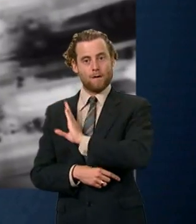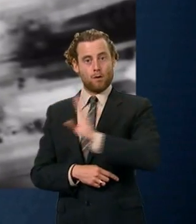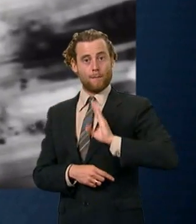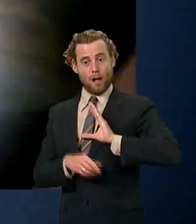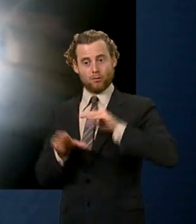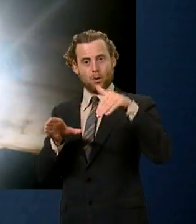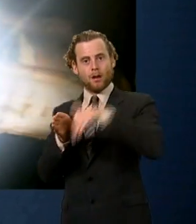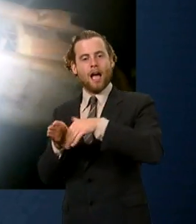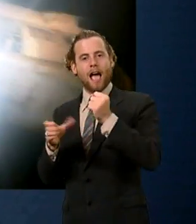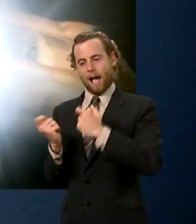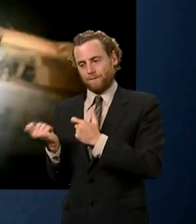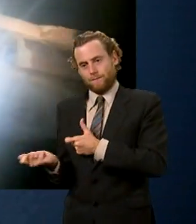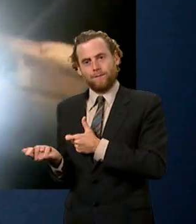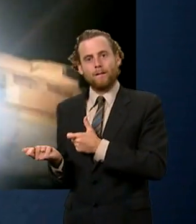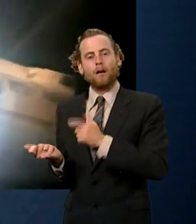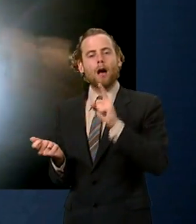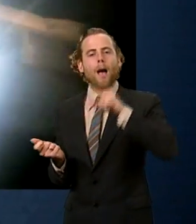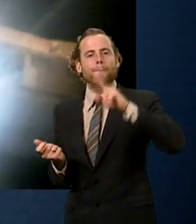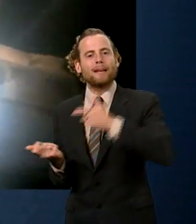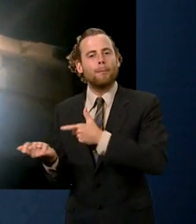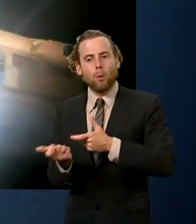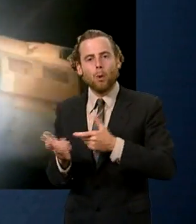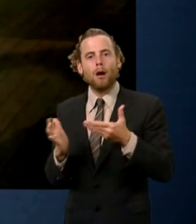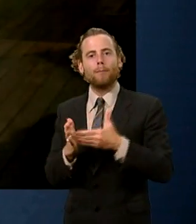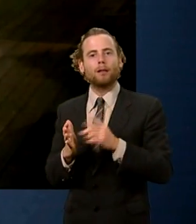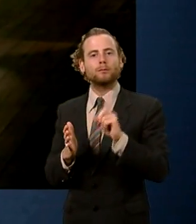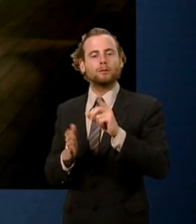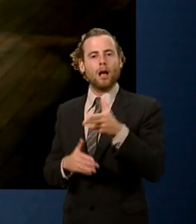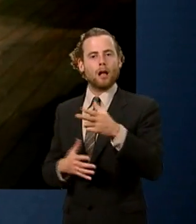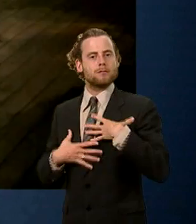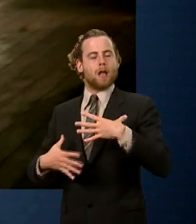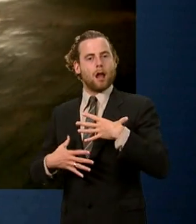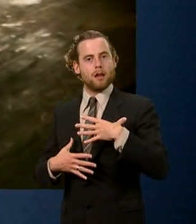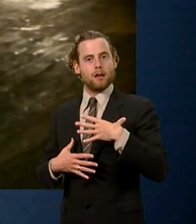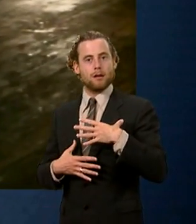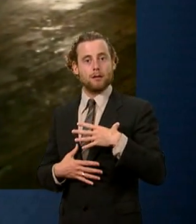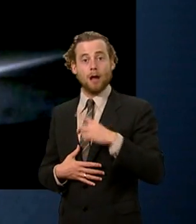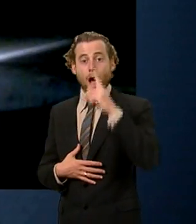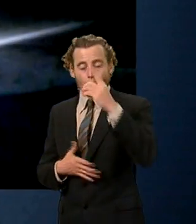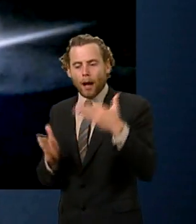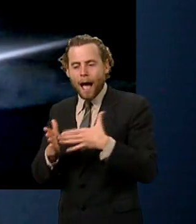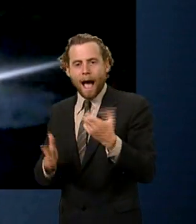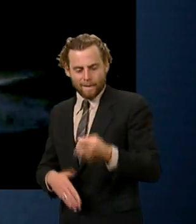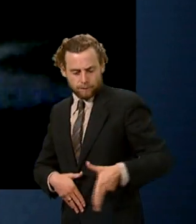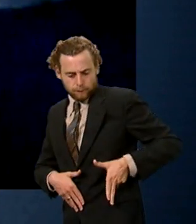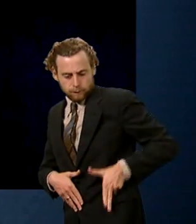with non-lethal weapons, paintball and stun guns. But each man also had a